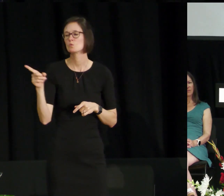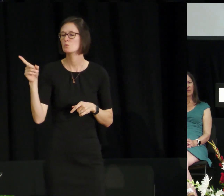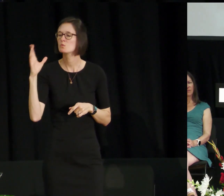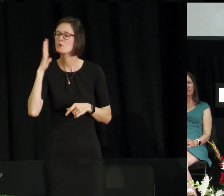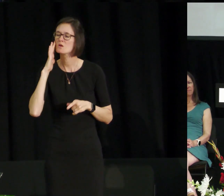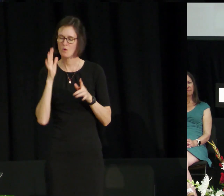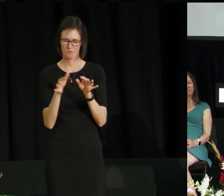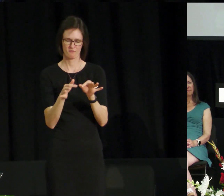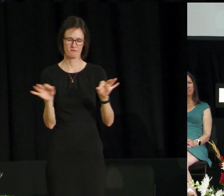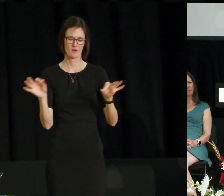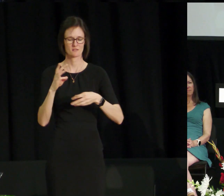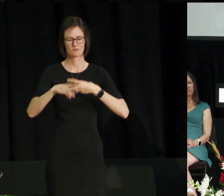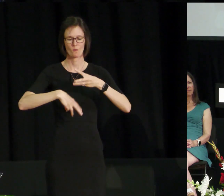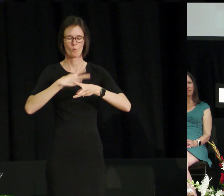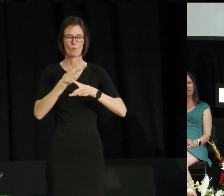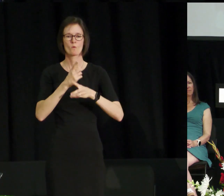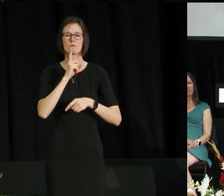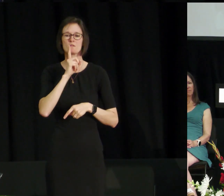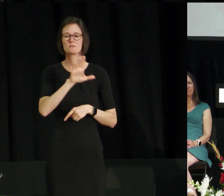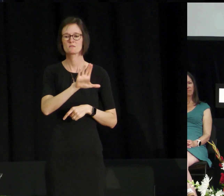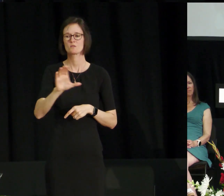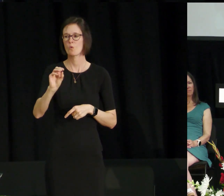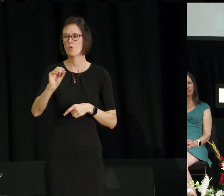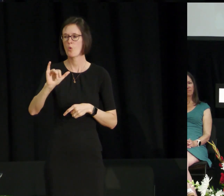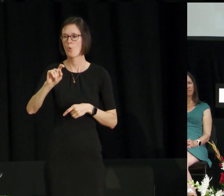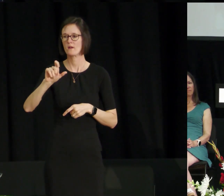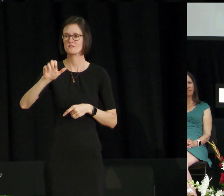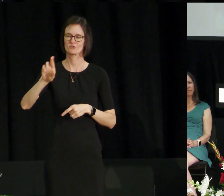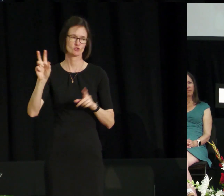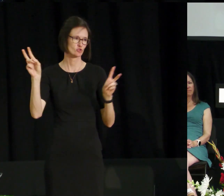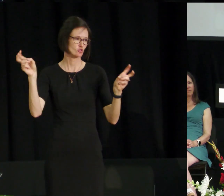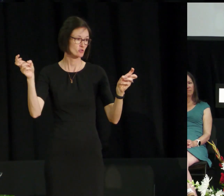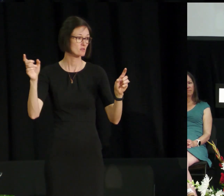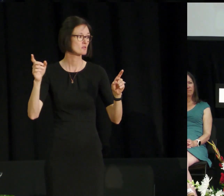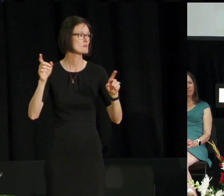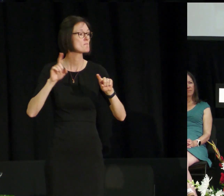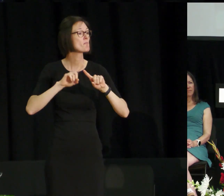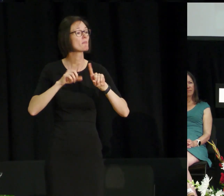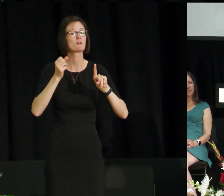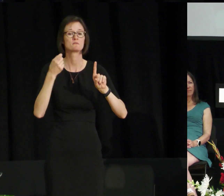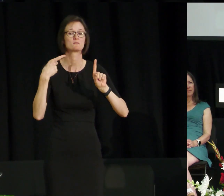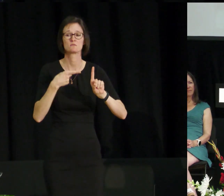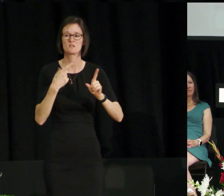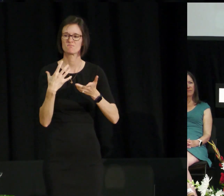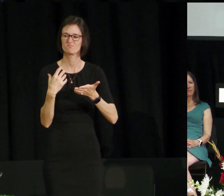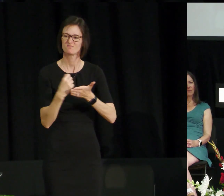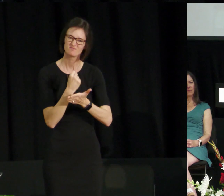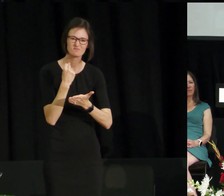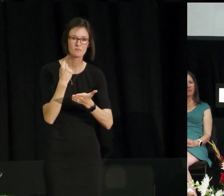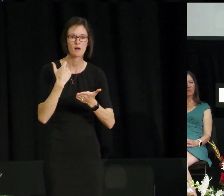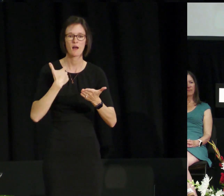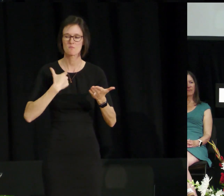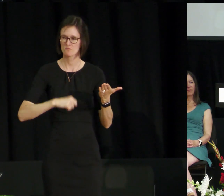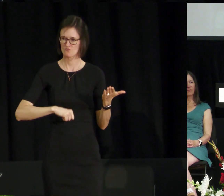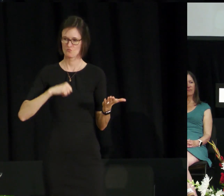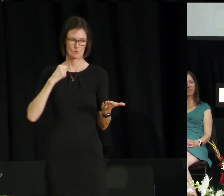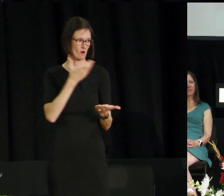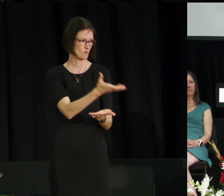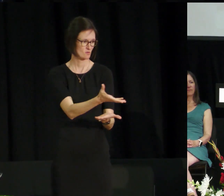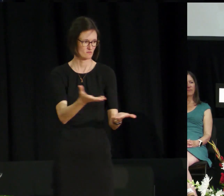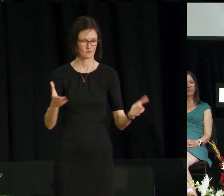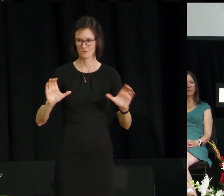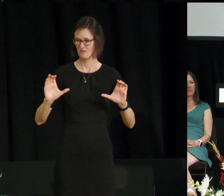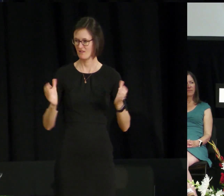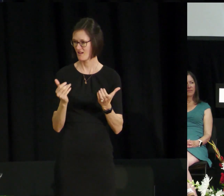But I am so very proud Of this graduating class 2022 And to know that